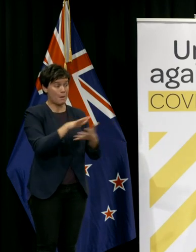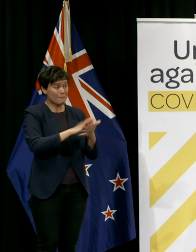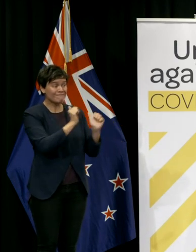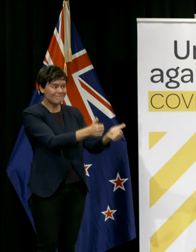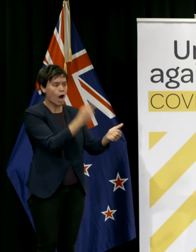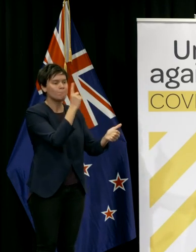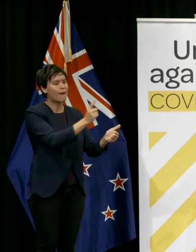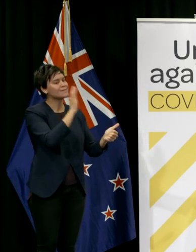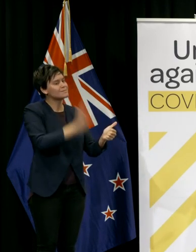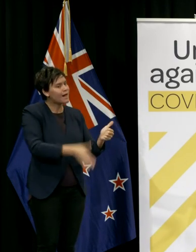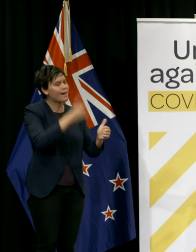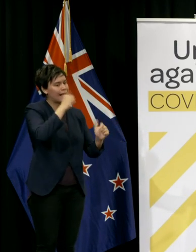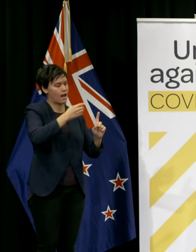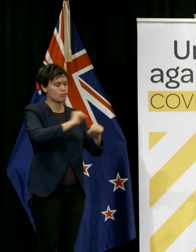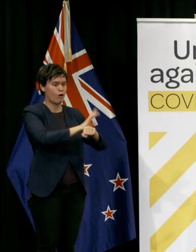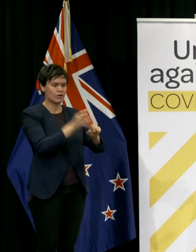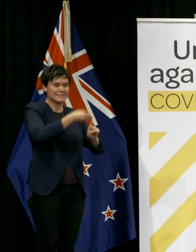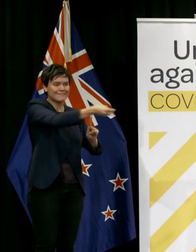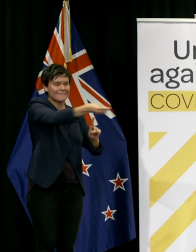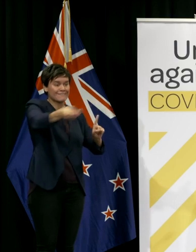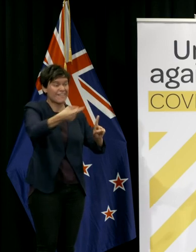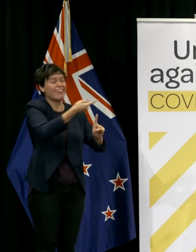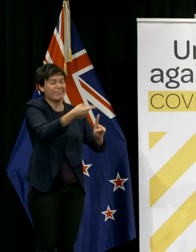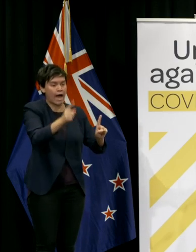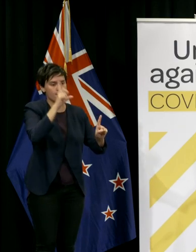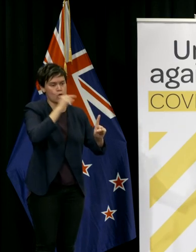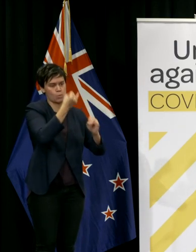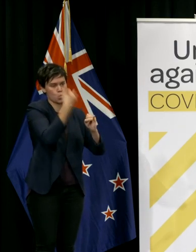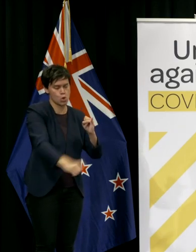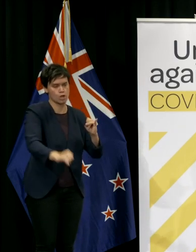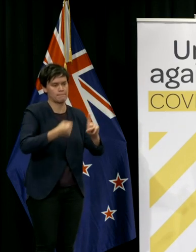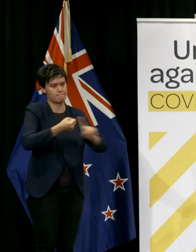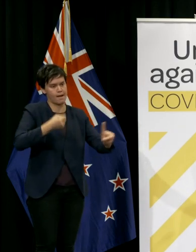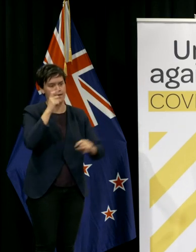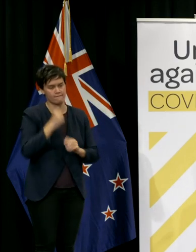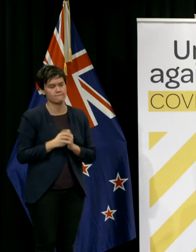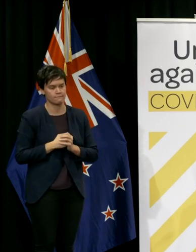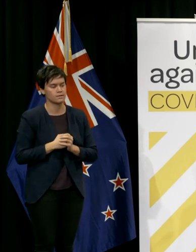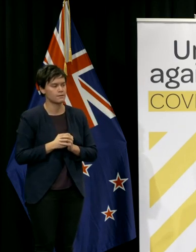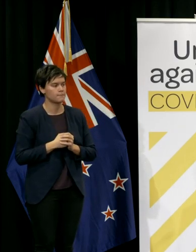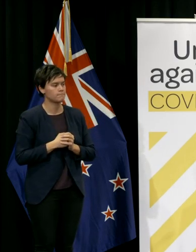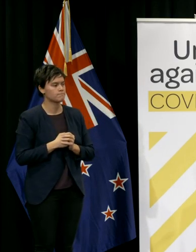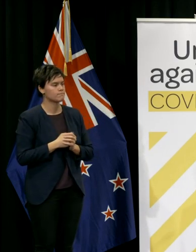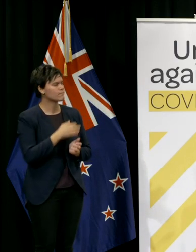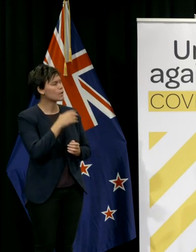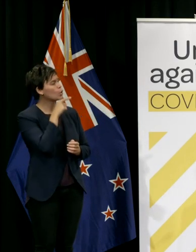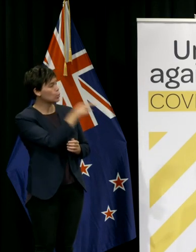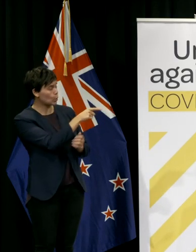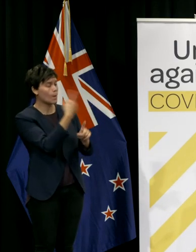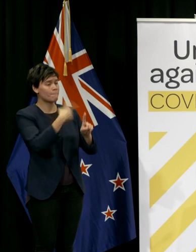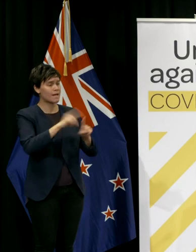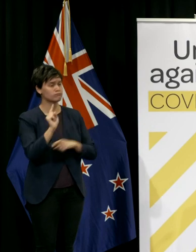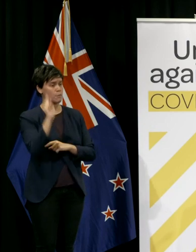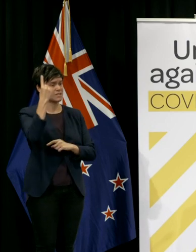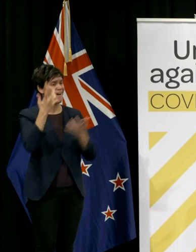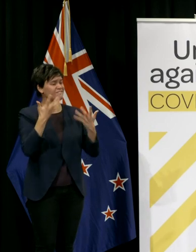have them mingling with other people, then they won't be able to pass the infection on. On the projections, the modelling, both you and the Prime Minister have referred to both the possibility for